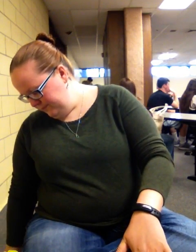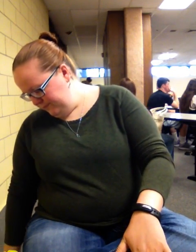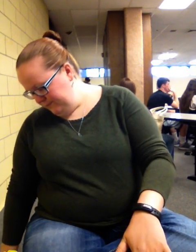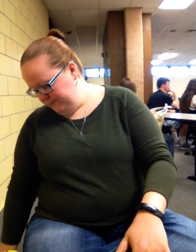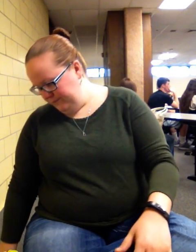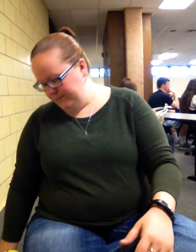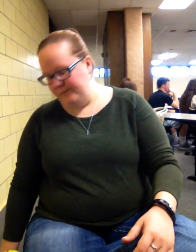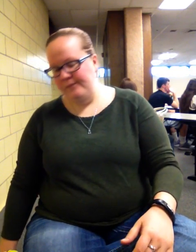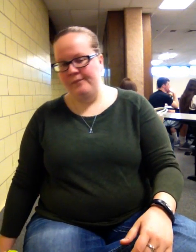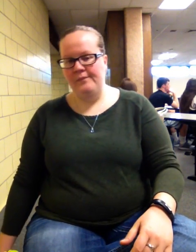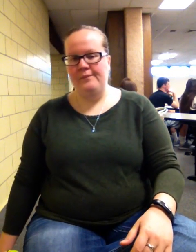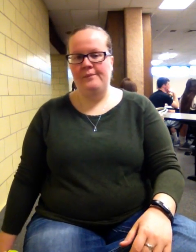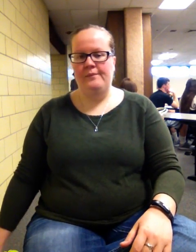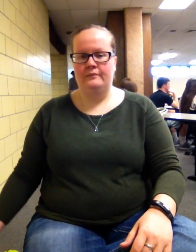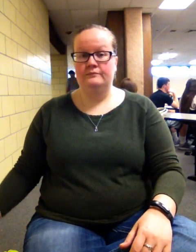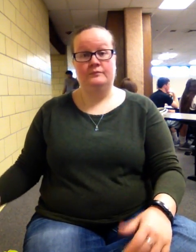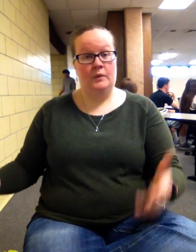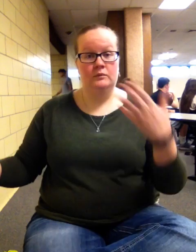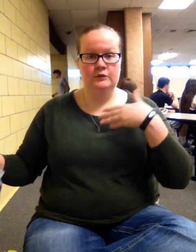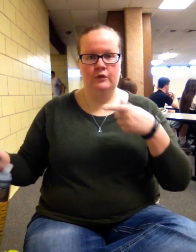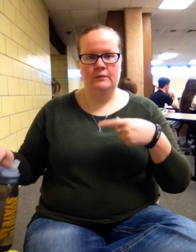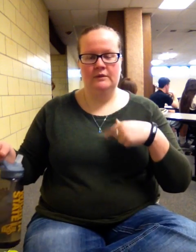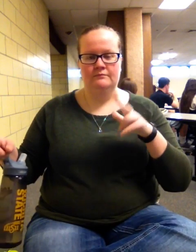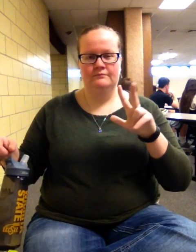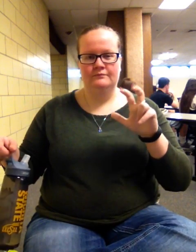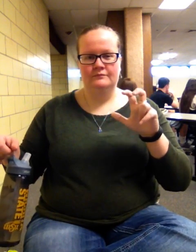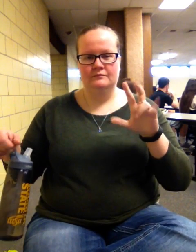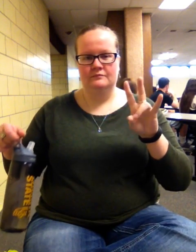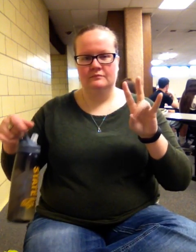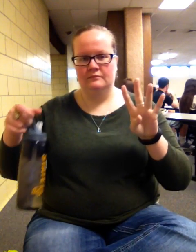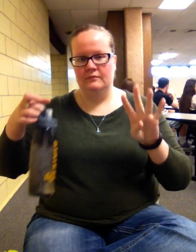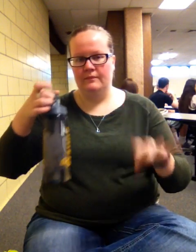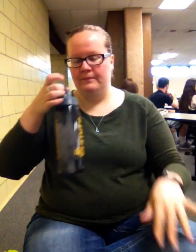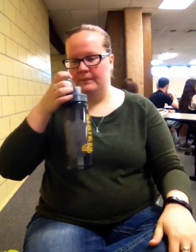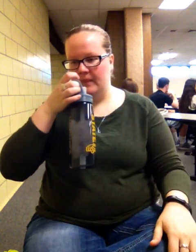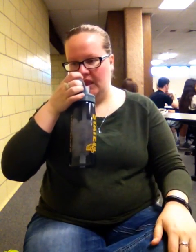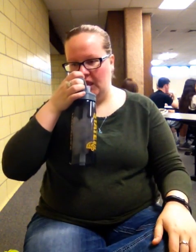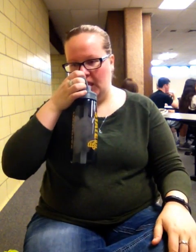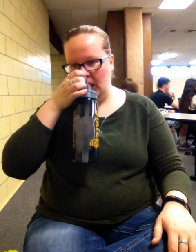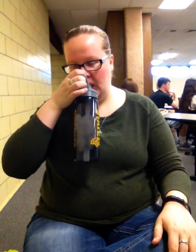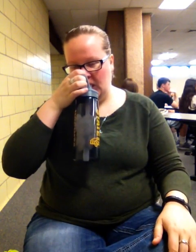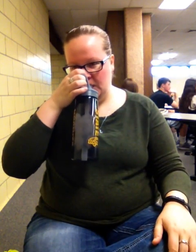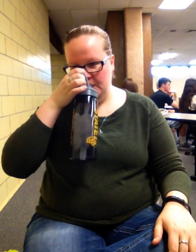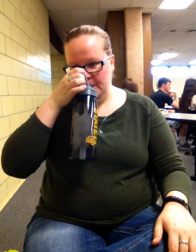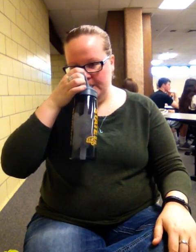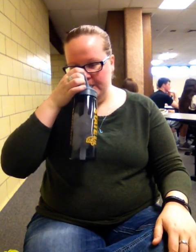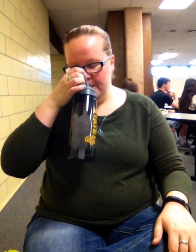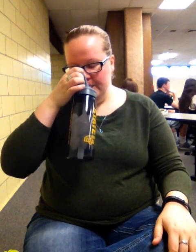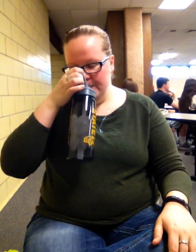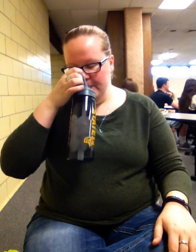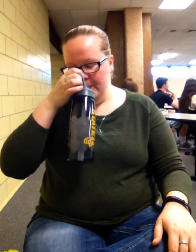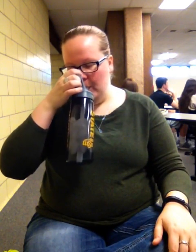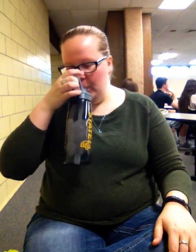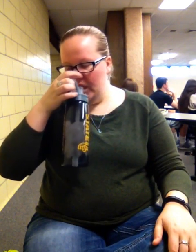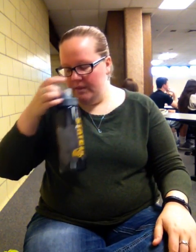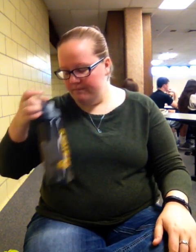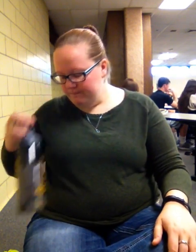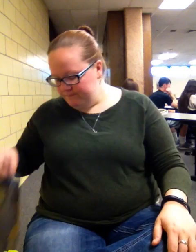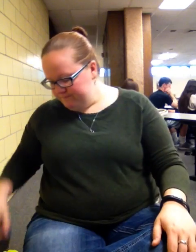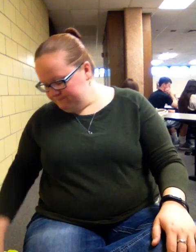Oh, there it is. It's right in front of me. It's on page 374. It just looks weird. Okay, so when he's writing that equation on page 374,